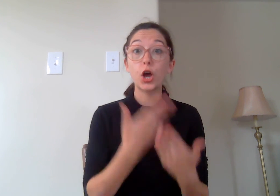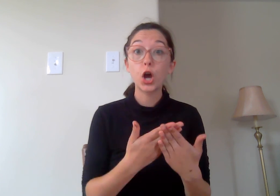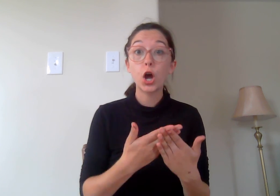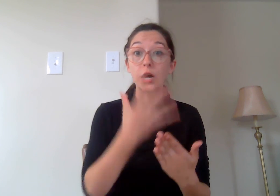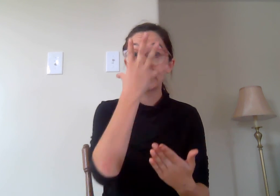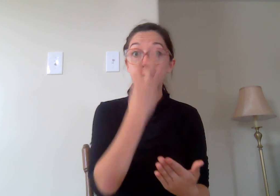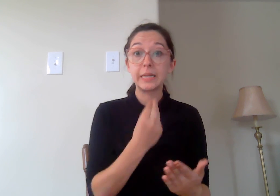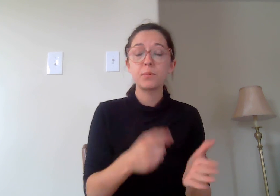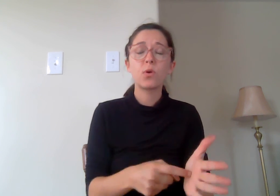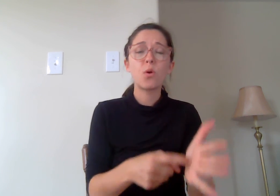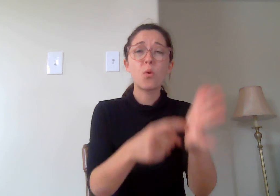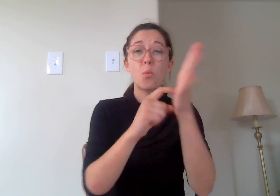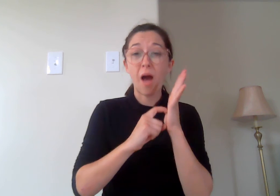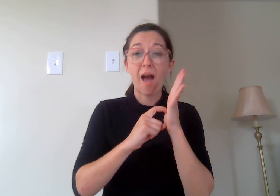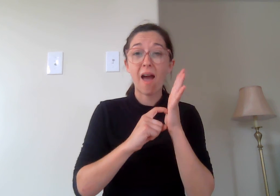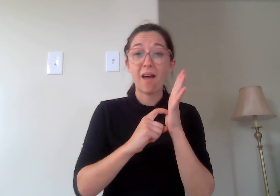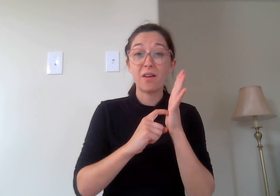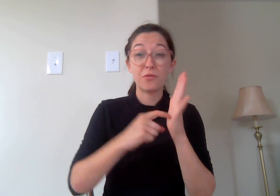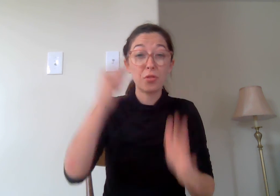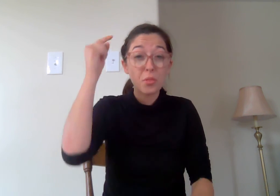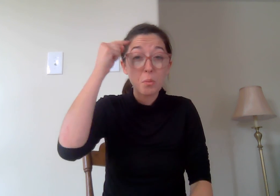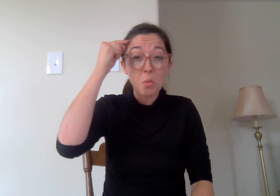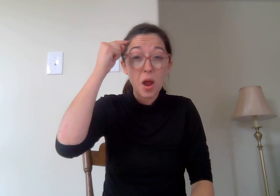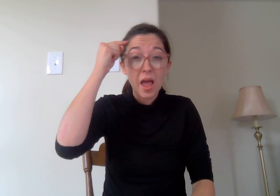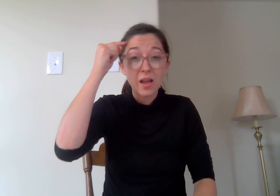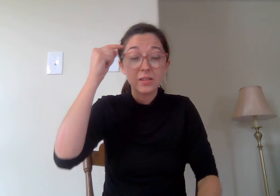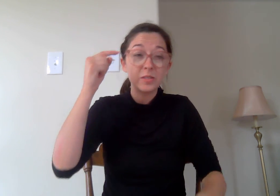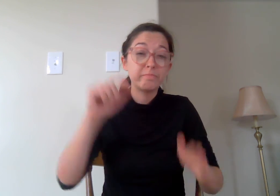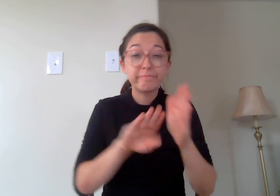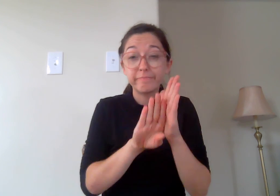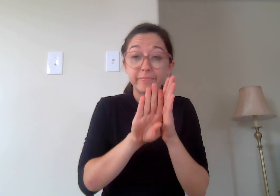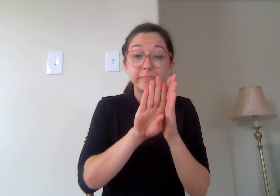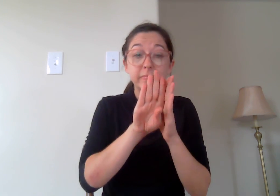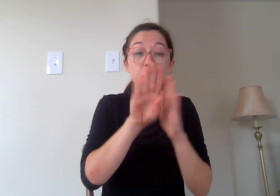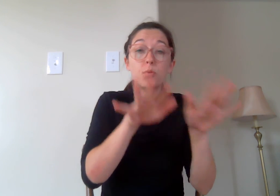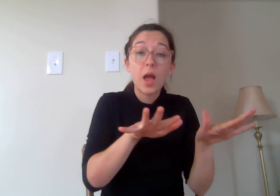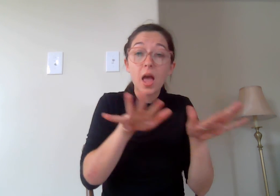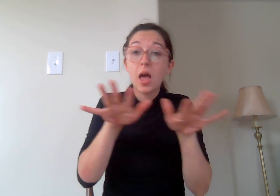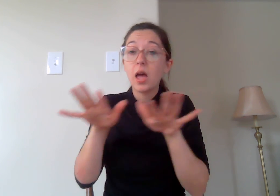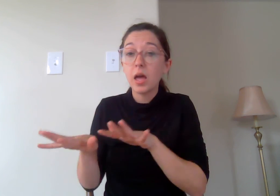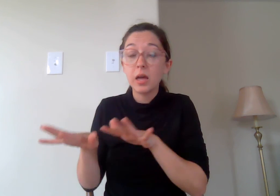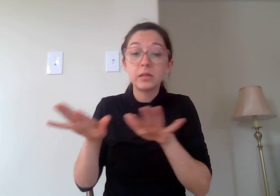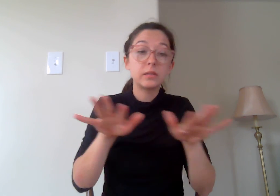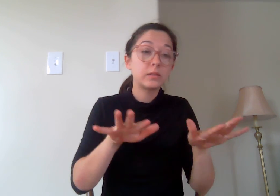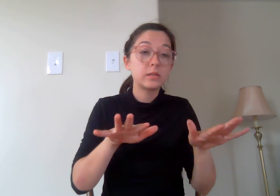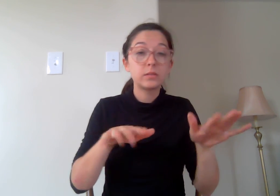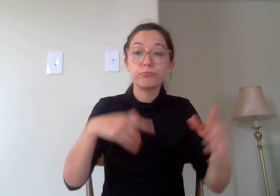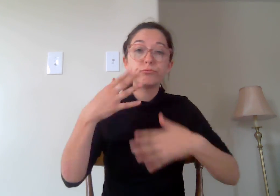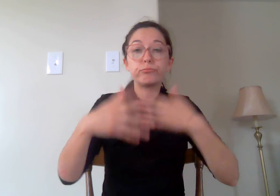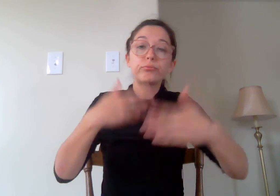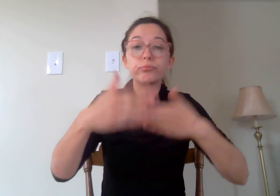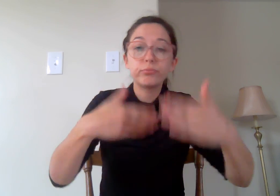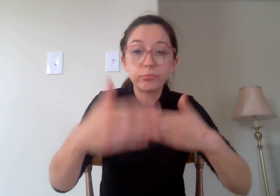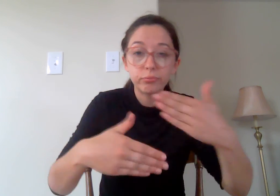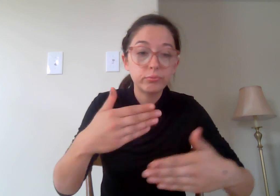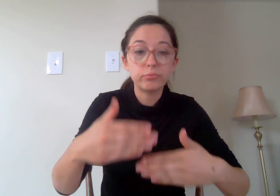they can feel happy, so they can have that nice balance of all the neurotransmitters they need to feel